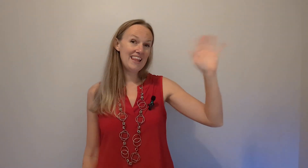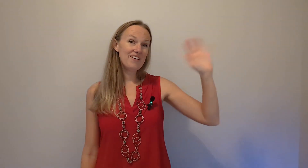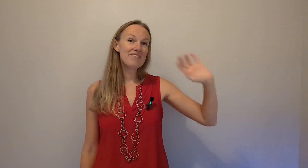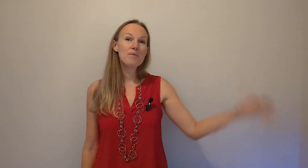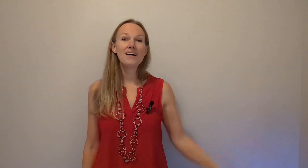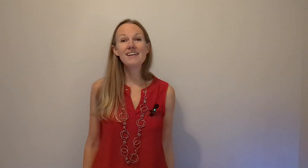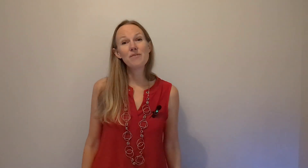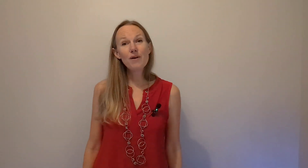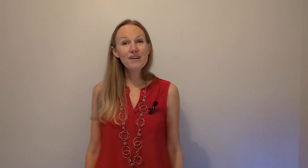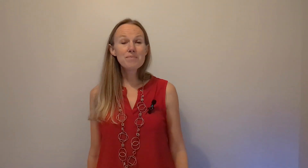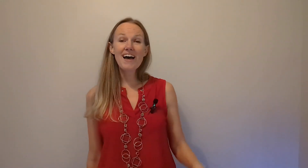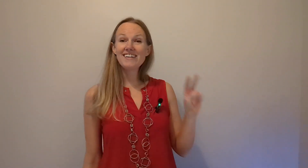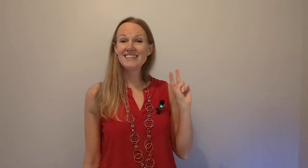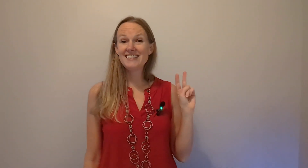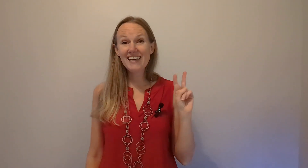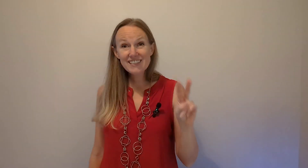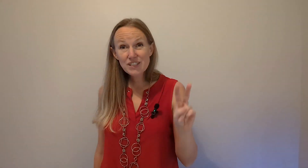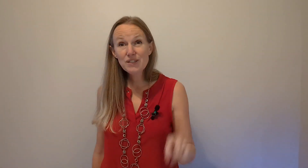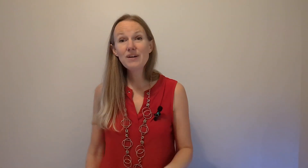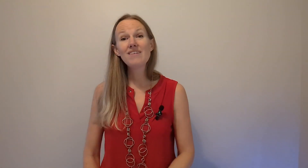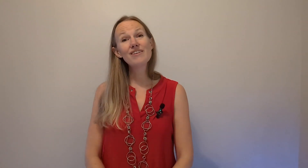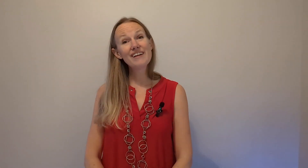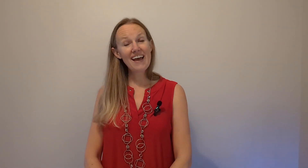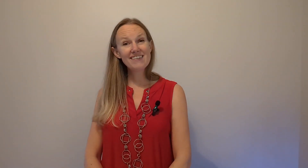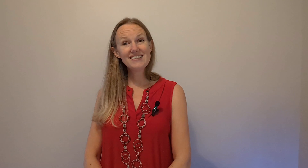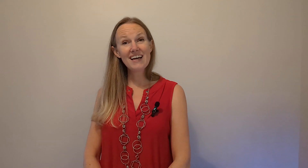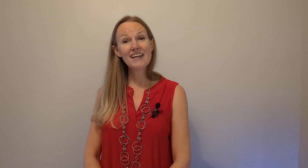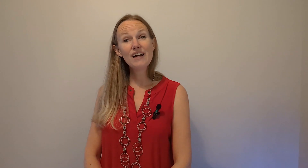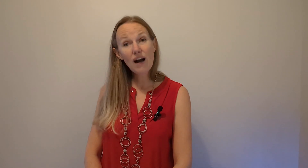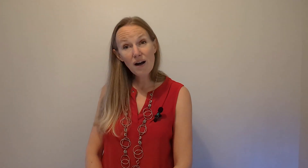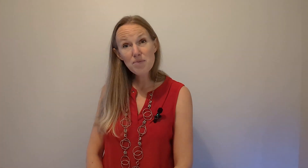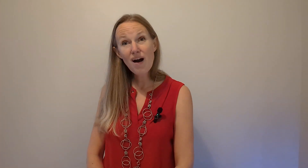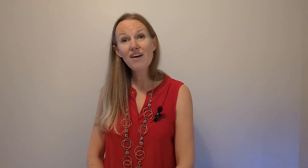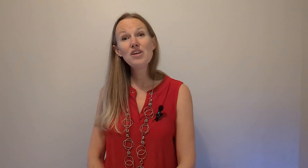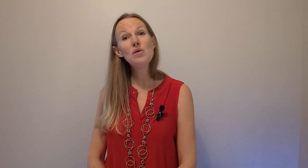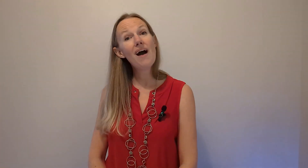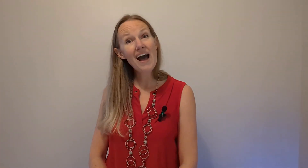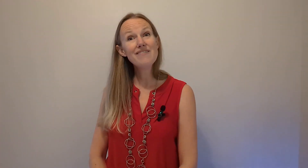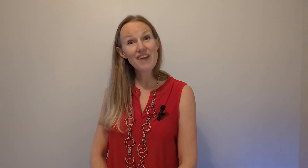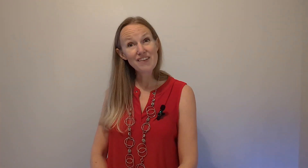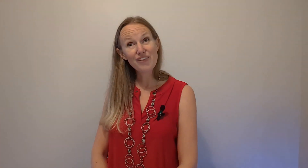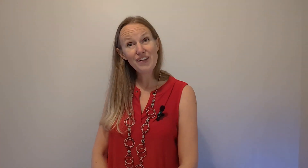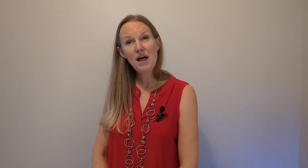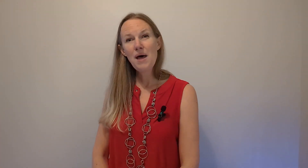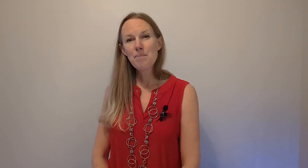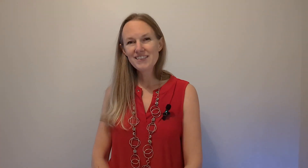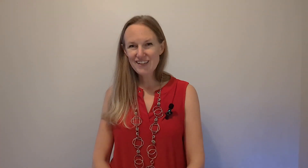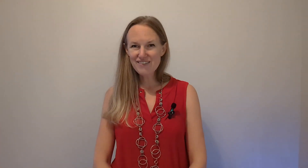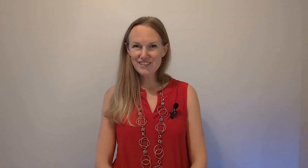Hello everyone, and welcome back to day 2 of learning how to sign Come All You Unfaithful by Sovereign